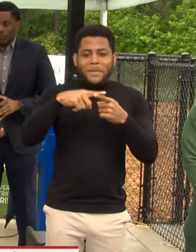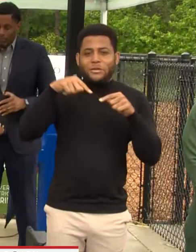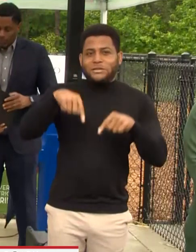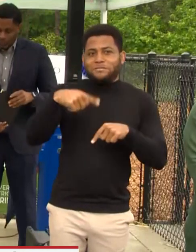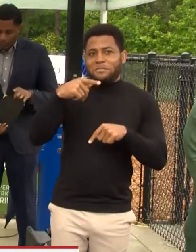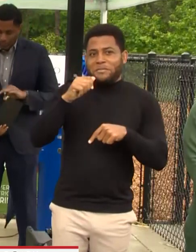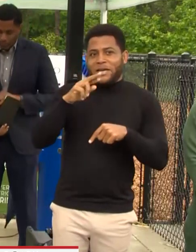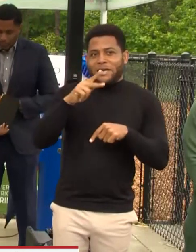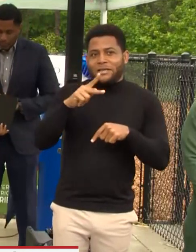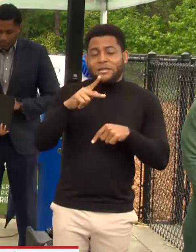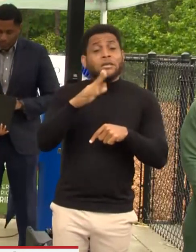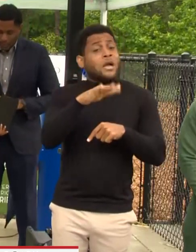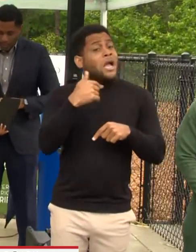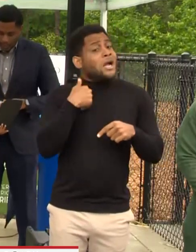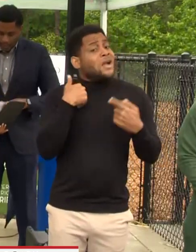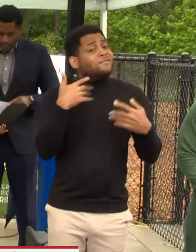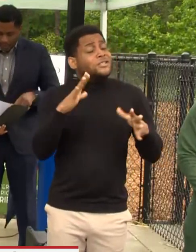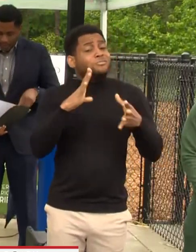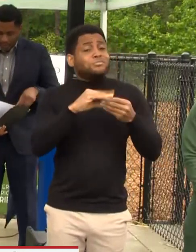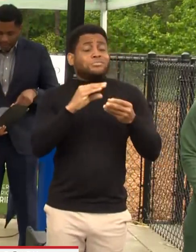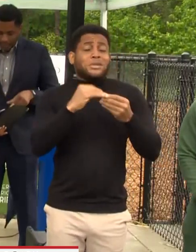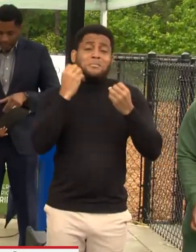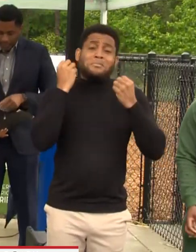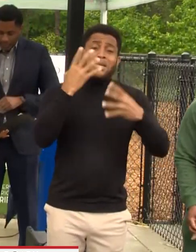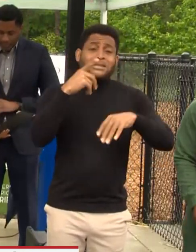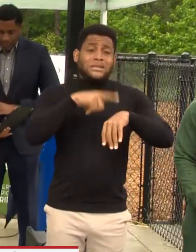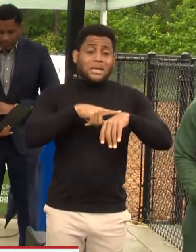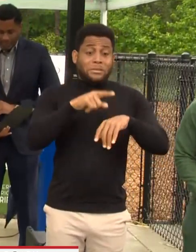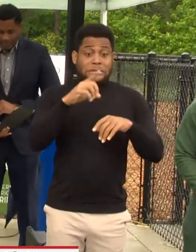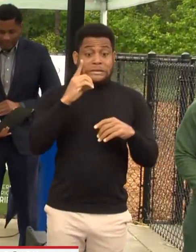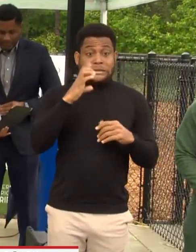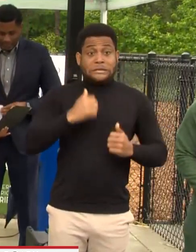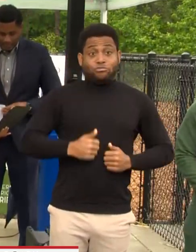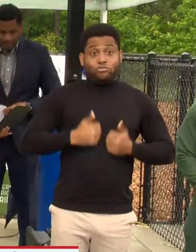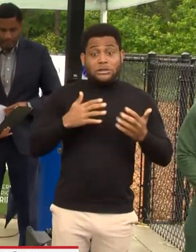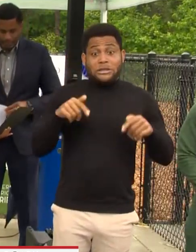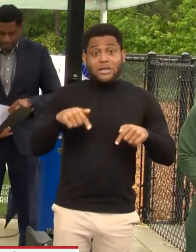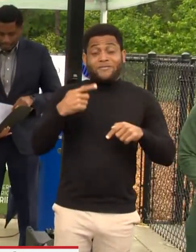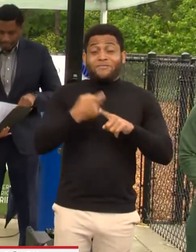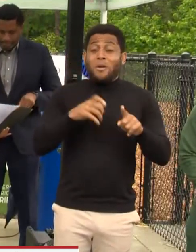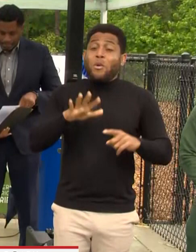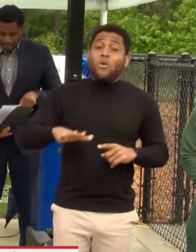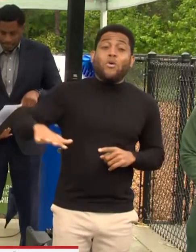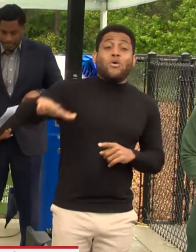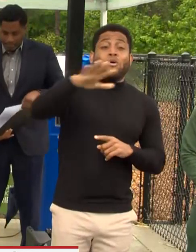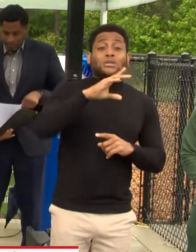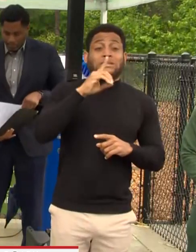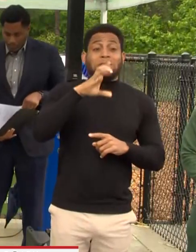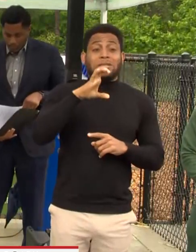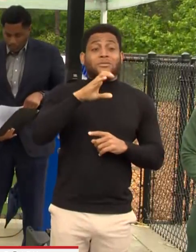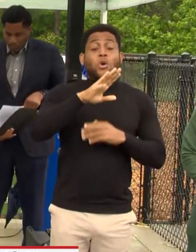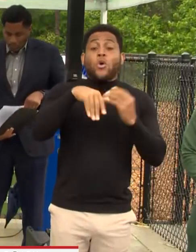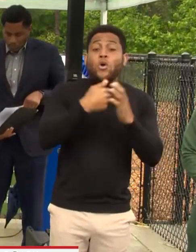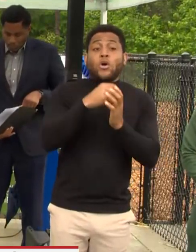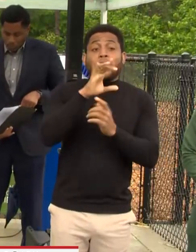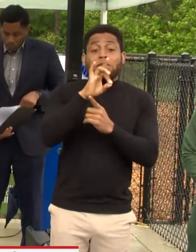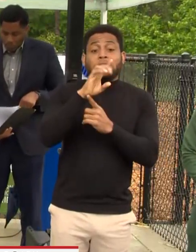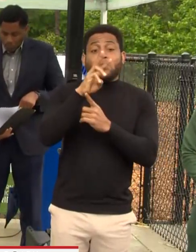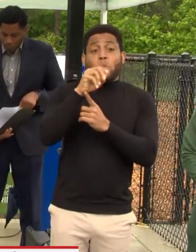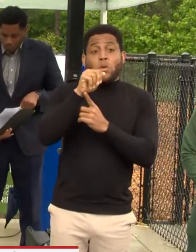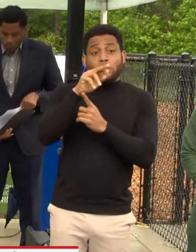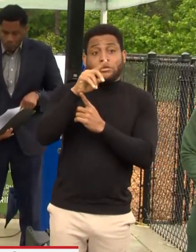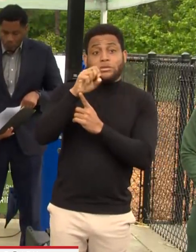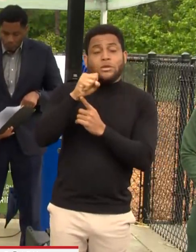DC residents from every point in Washington, D.C. across all 8 wards want similar things: